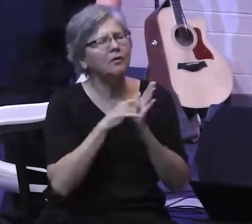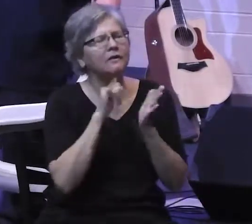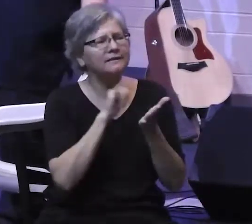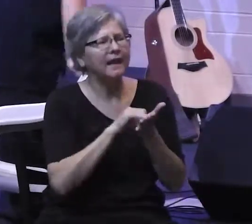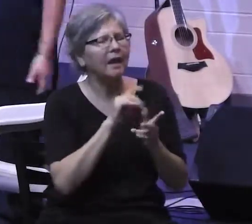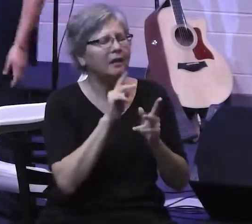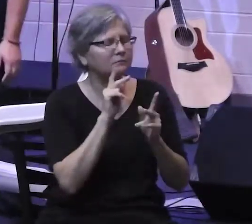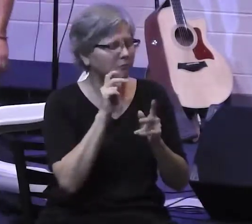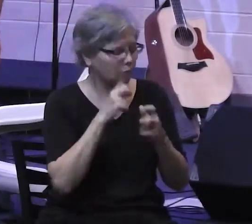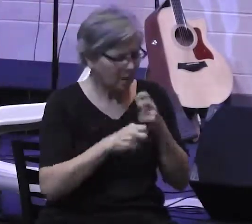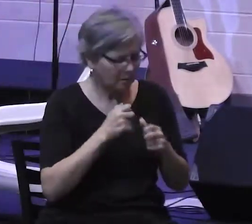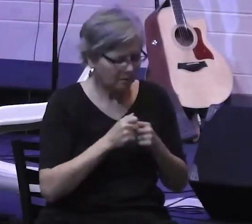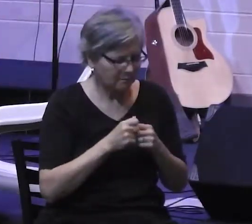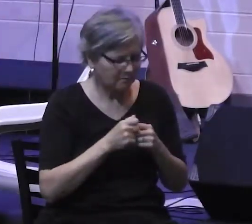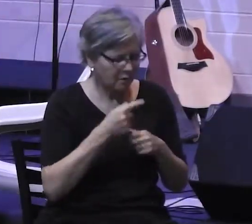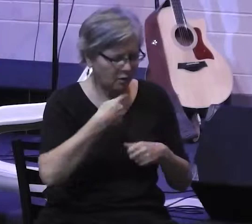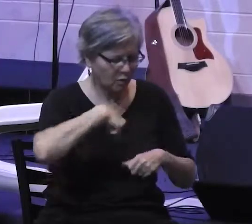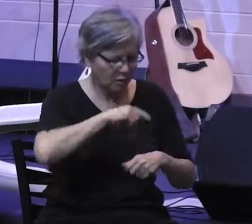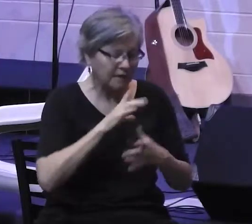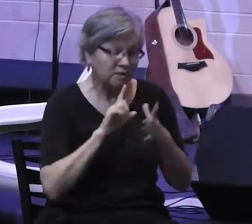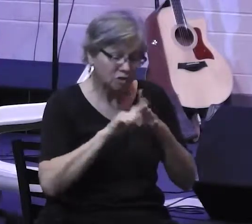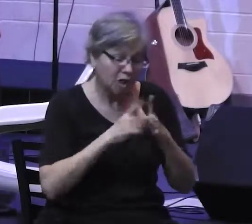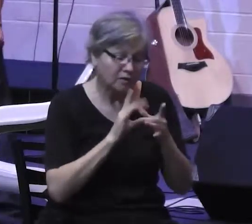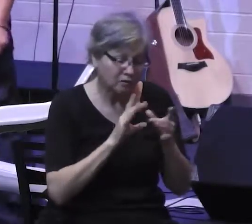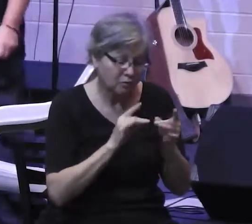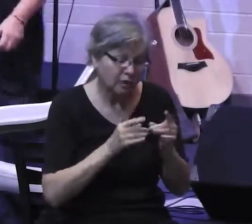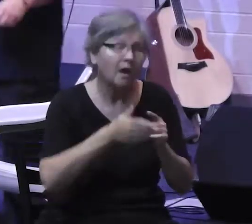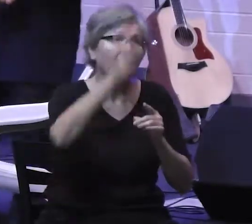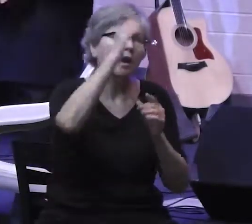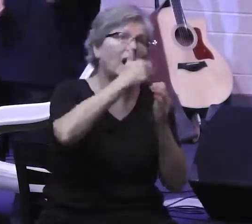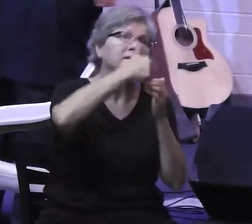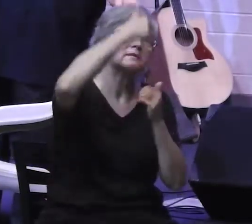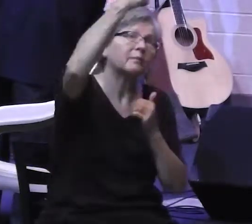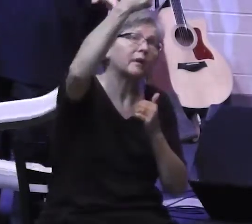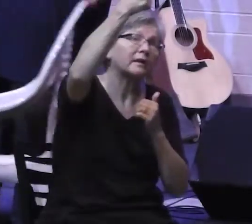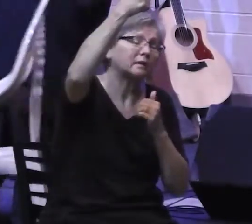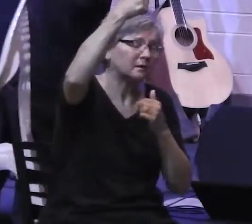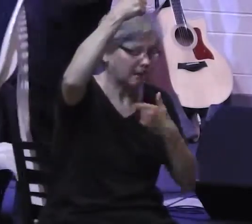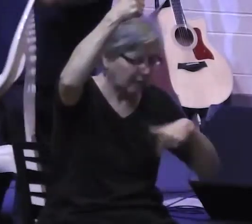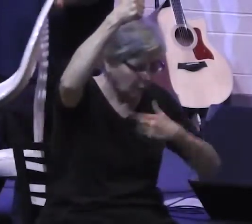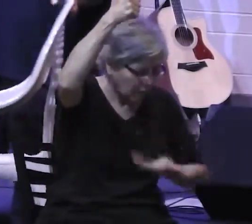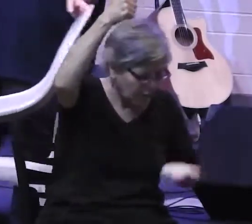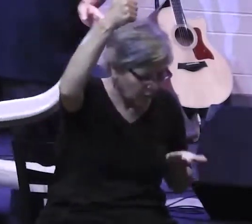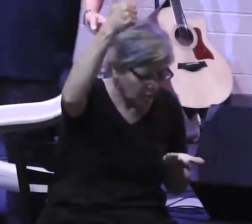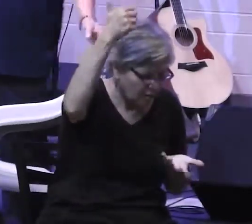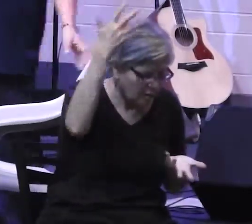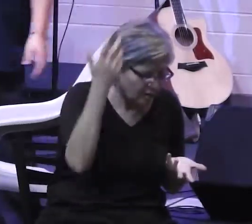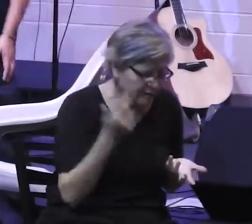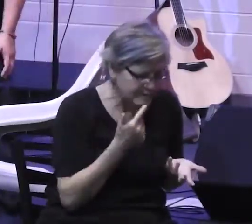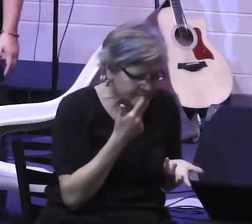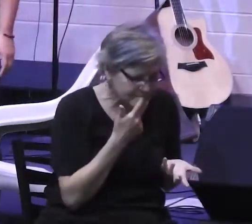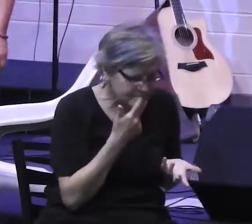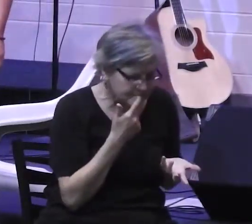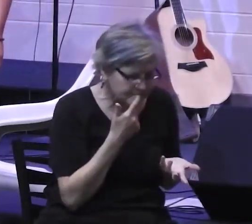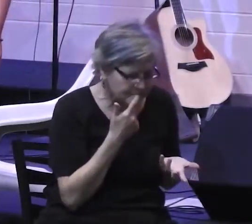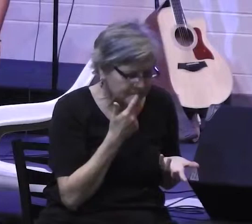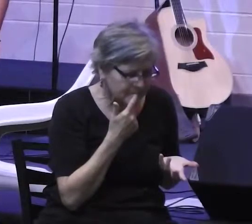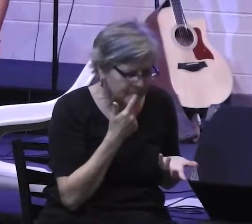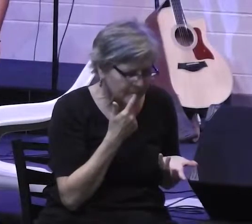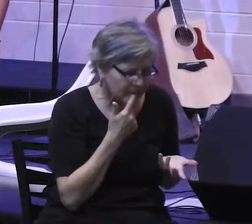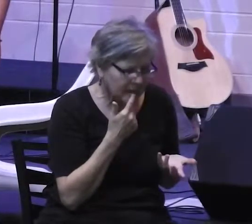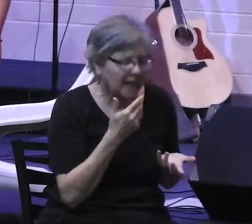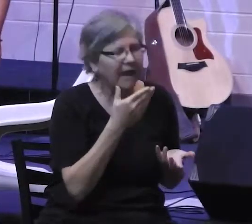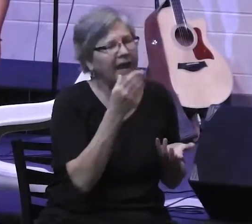have God pitted against mankind. And worse than that, we have God pitted against